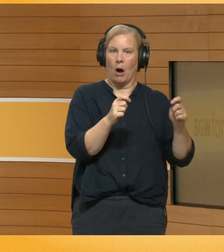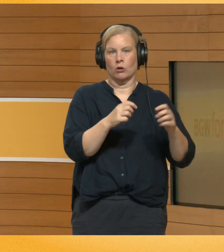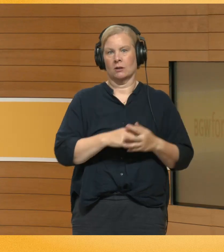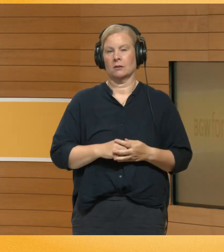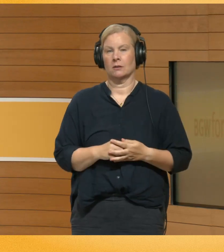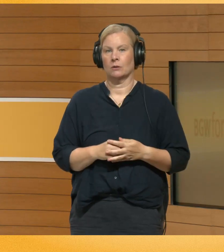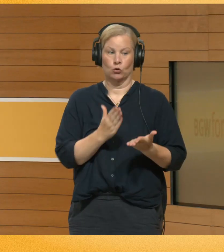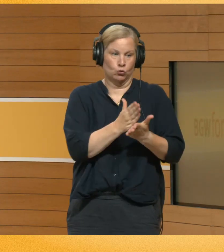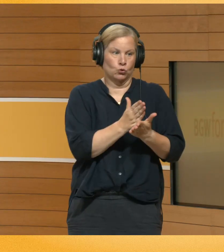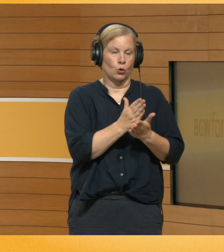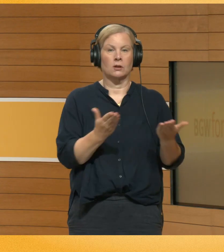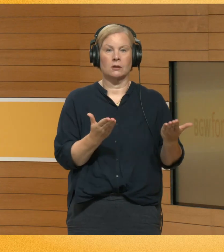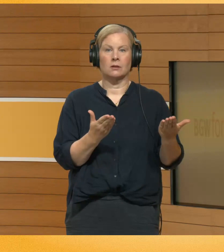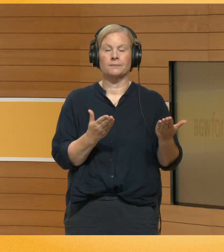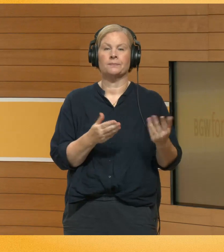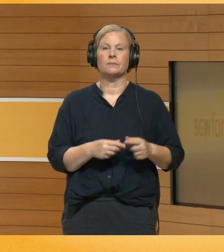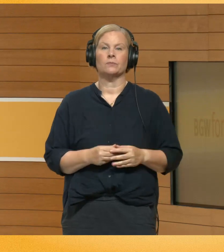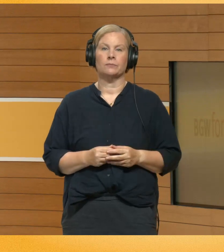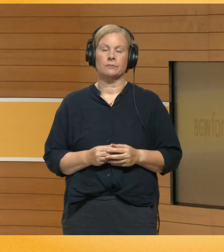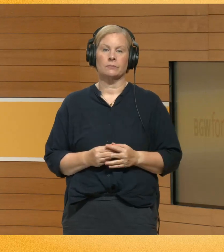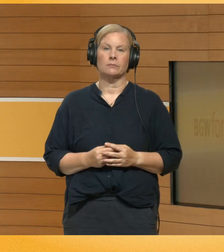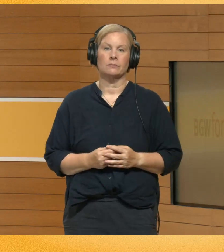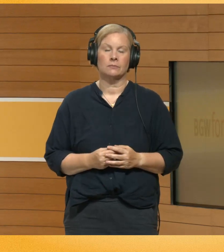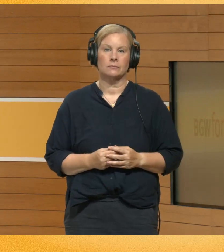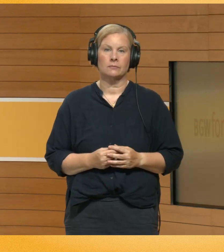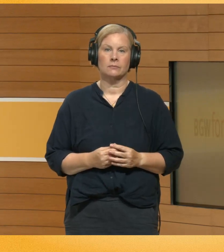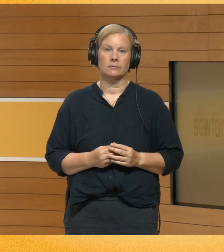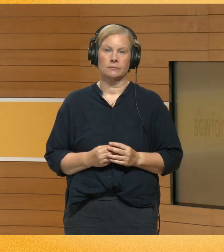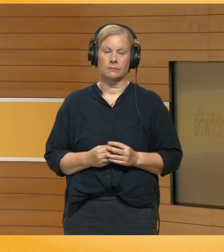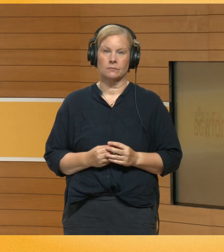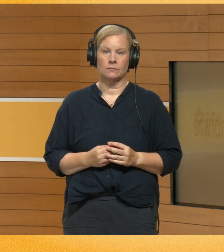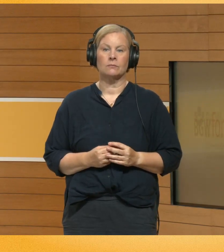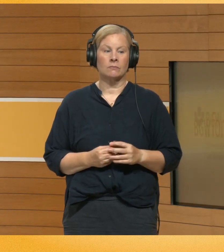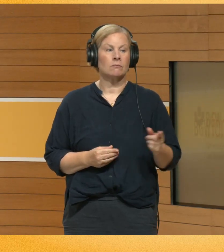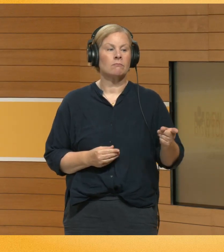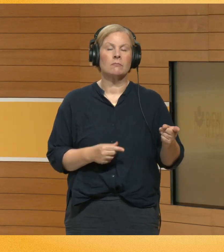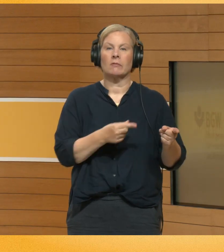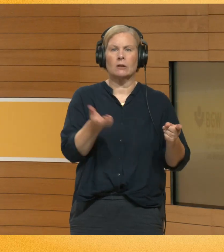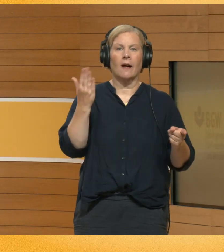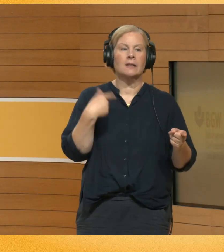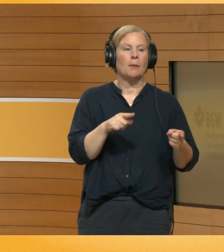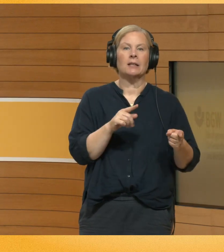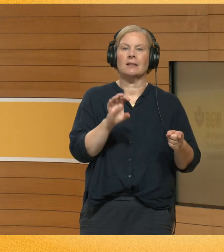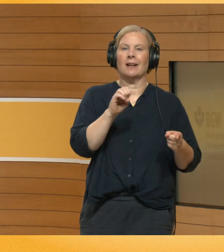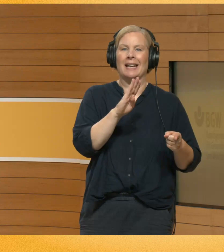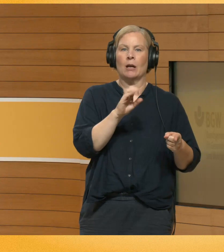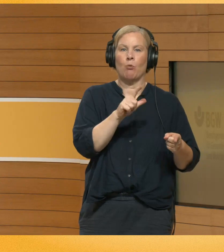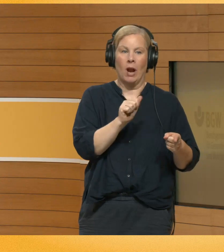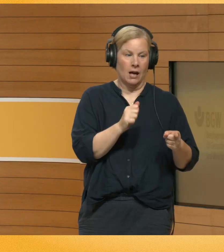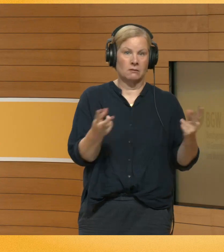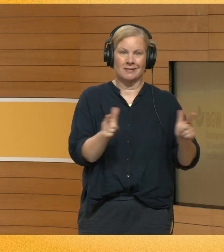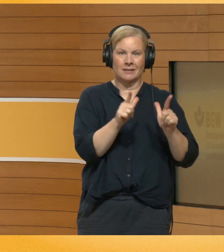who were hit by Ebola during the time. And Ghana then sent healthcare workers to help with